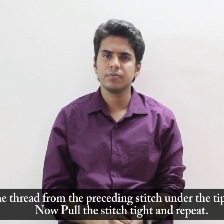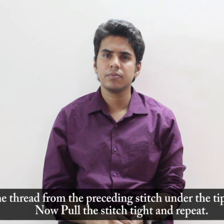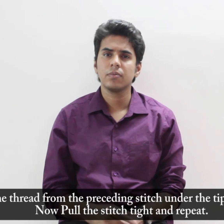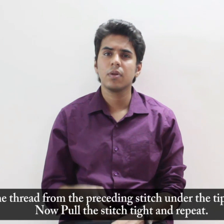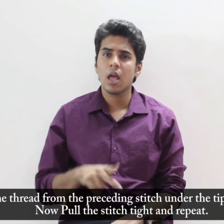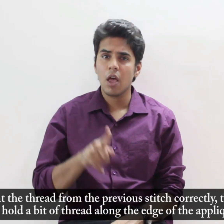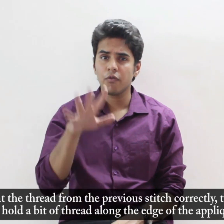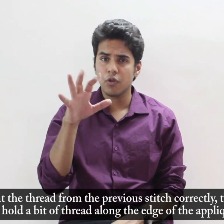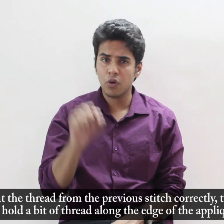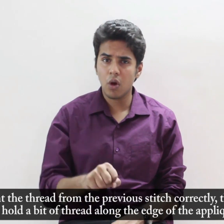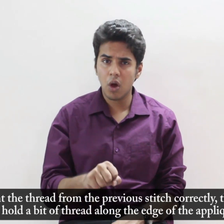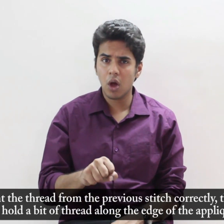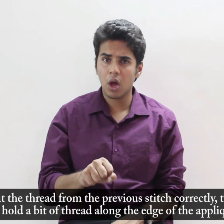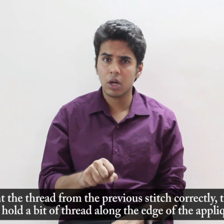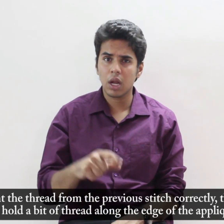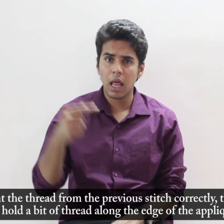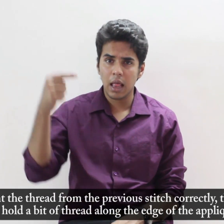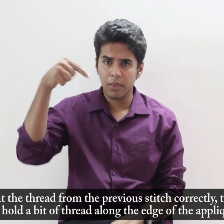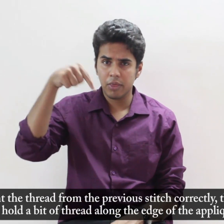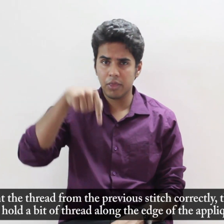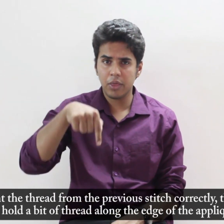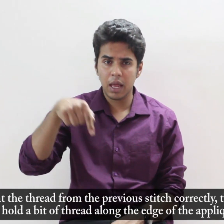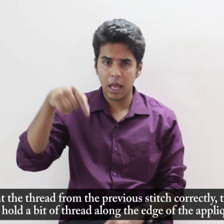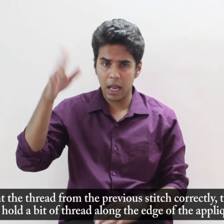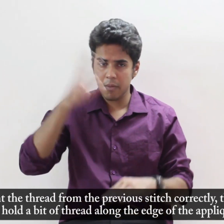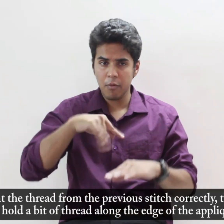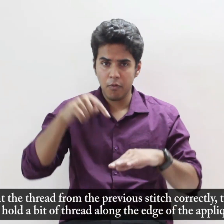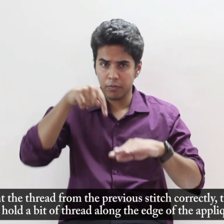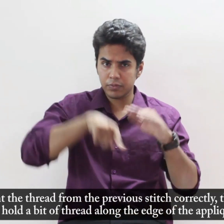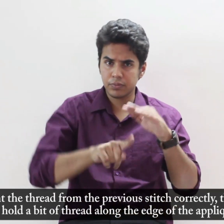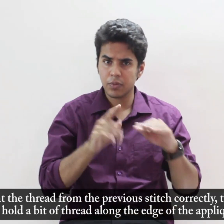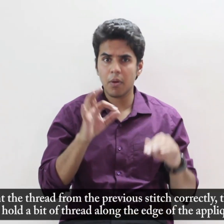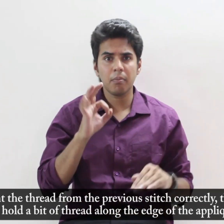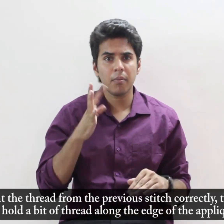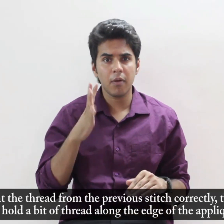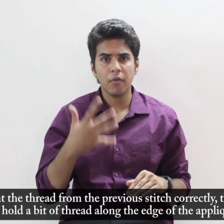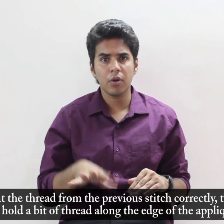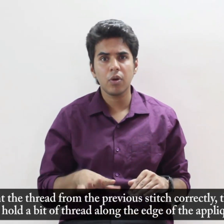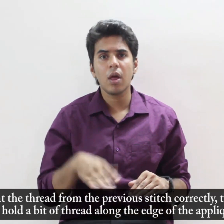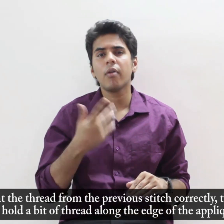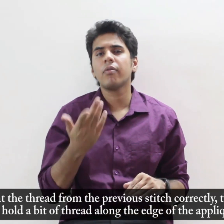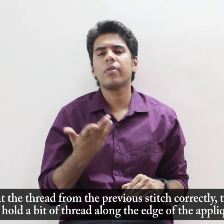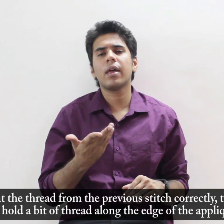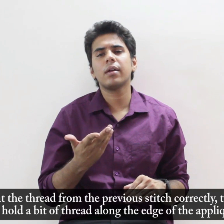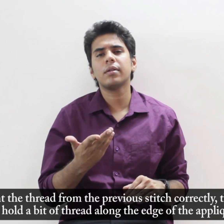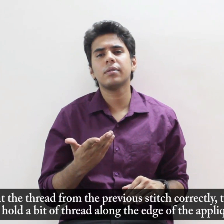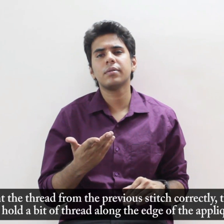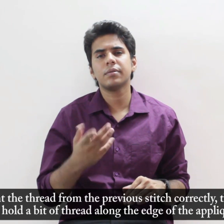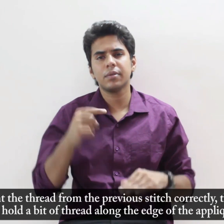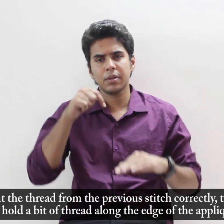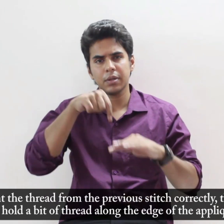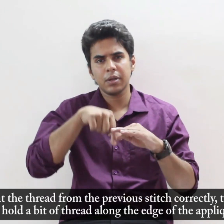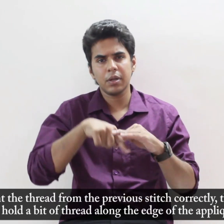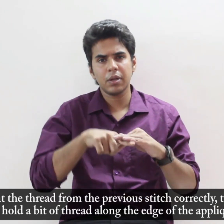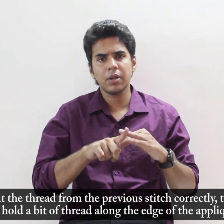If you caught the thread from the previous stitch correctly, this stitch should hold a bit of thread along the edge of the